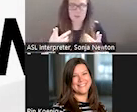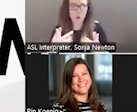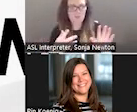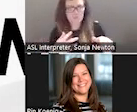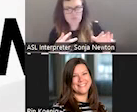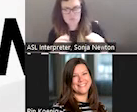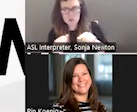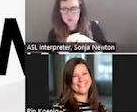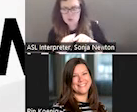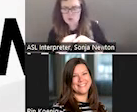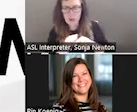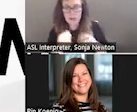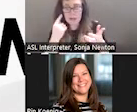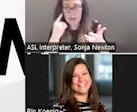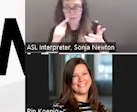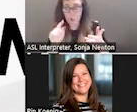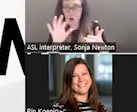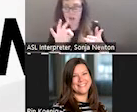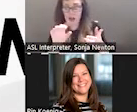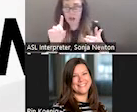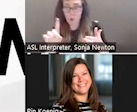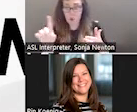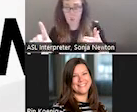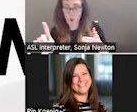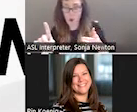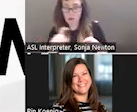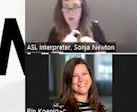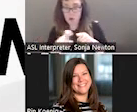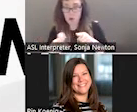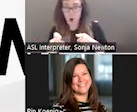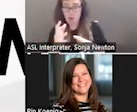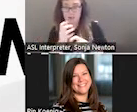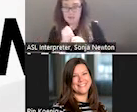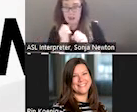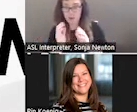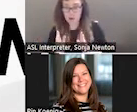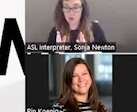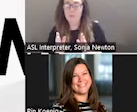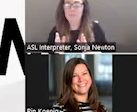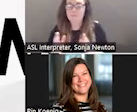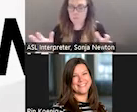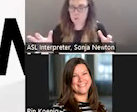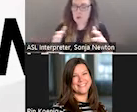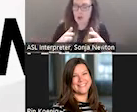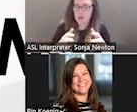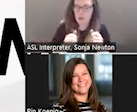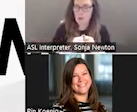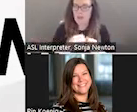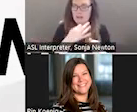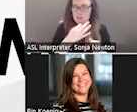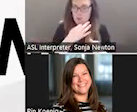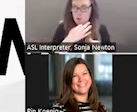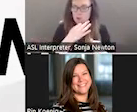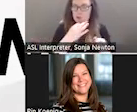for our 911 call takers? And so we did get together with subject matter experts throughout the country, and we developed